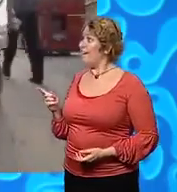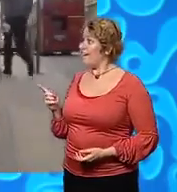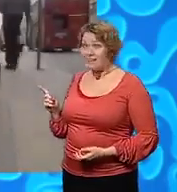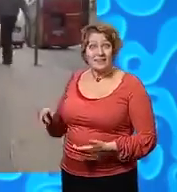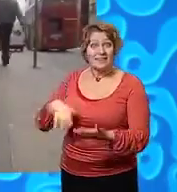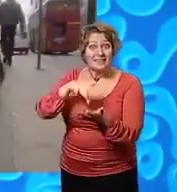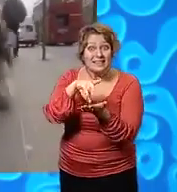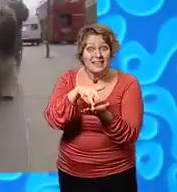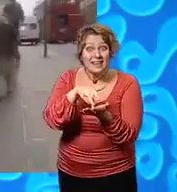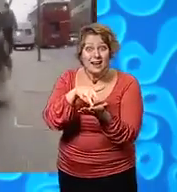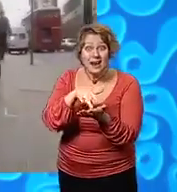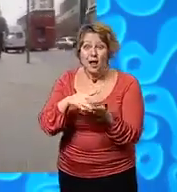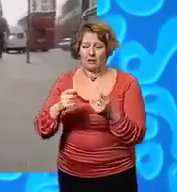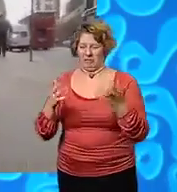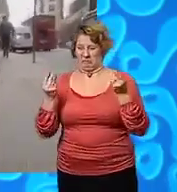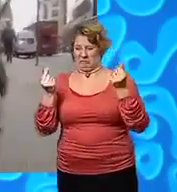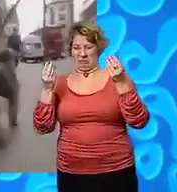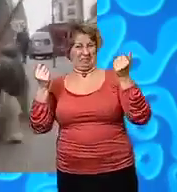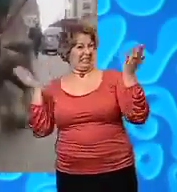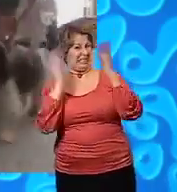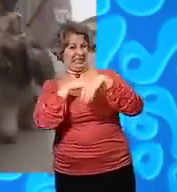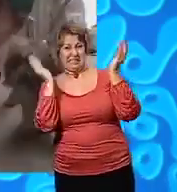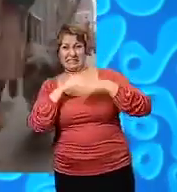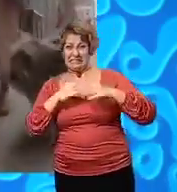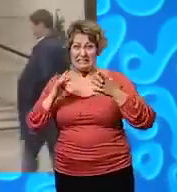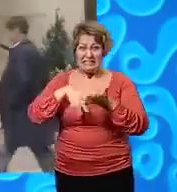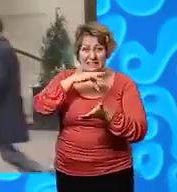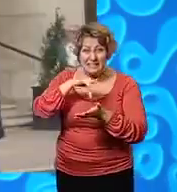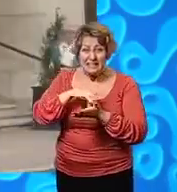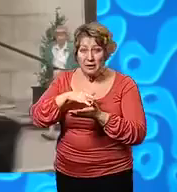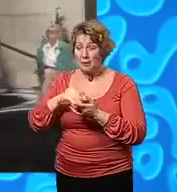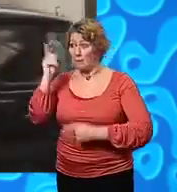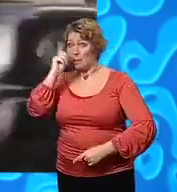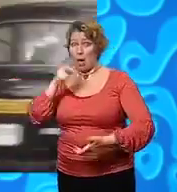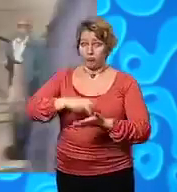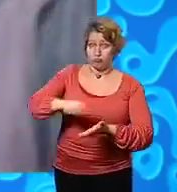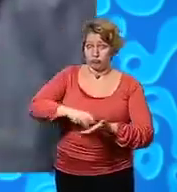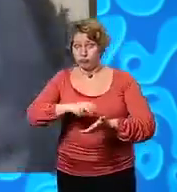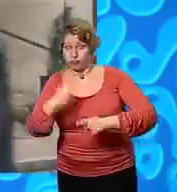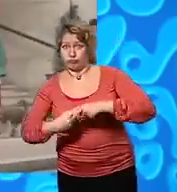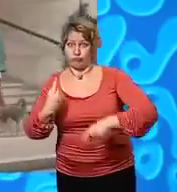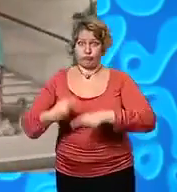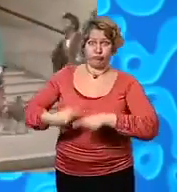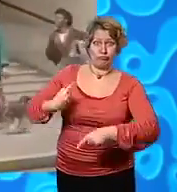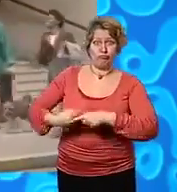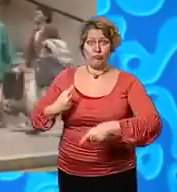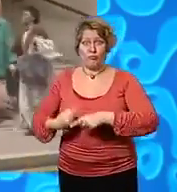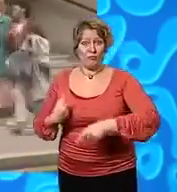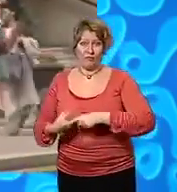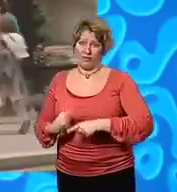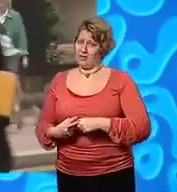Up in the city, in the dusty city, where the people hurry on their